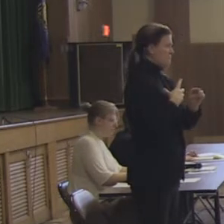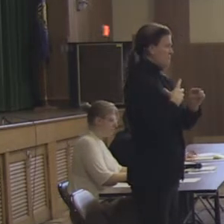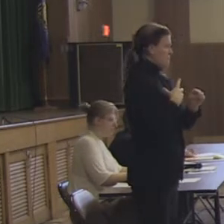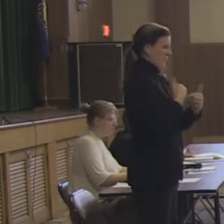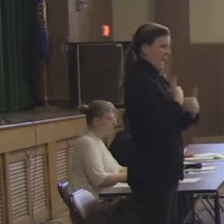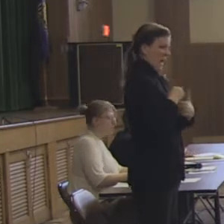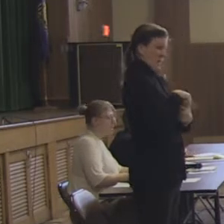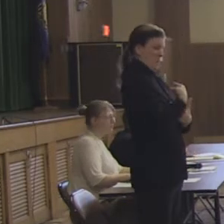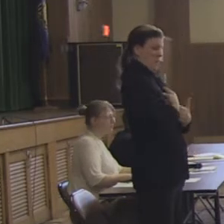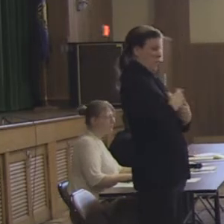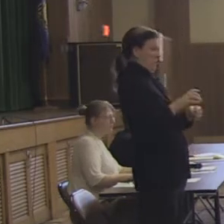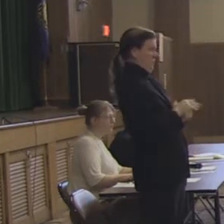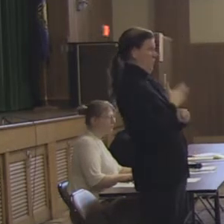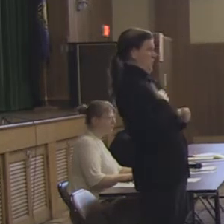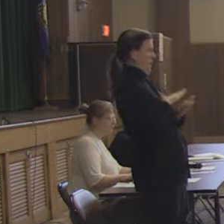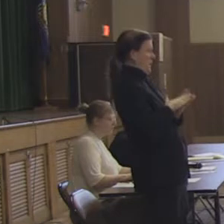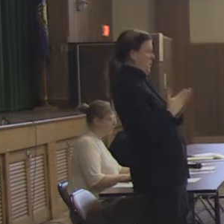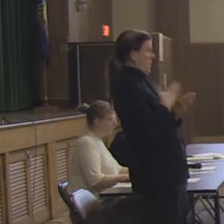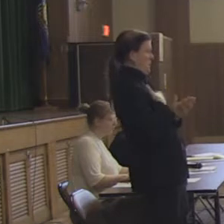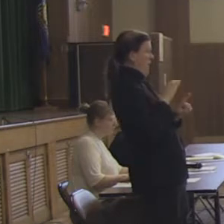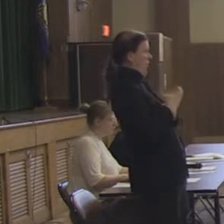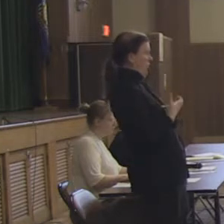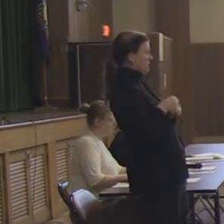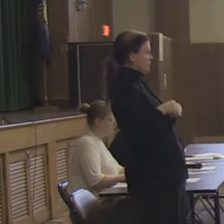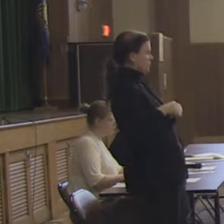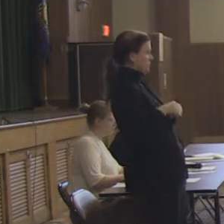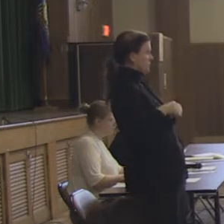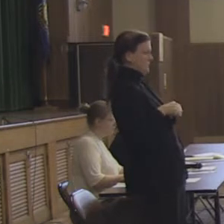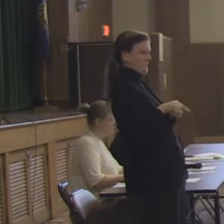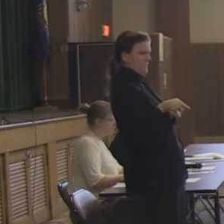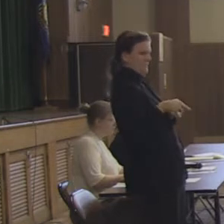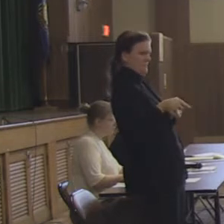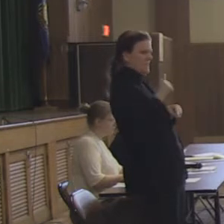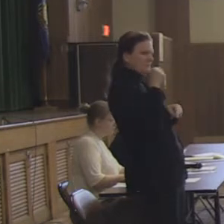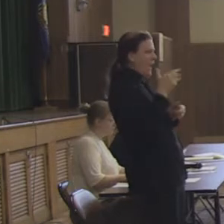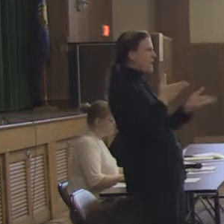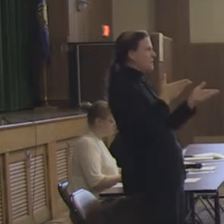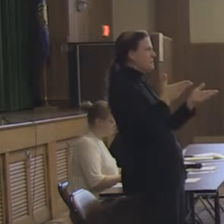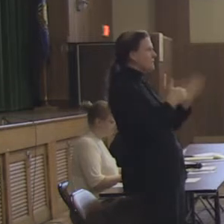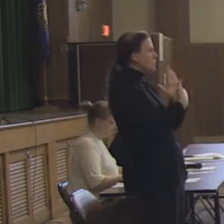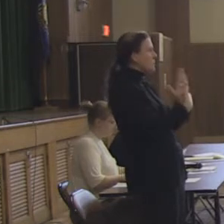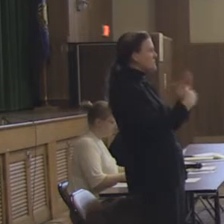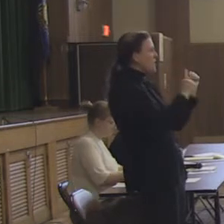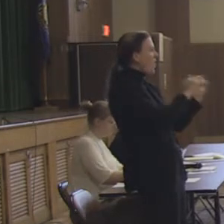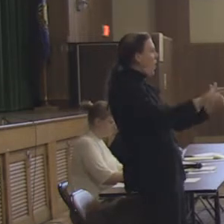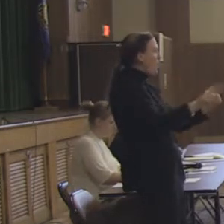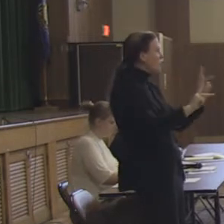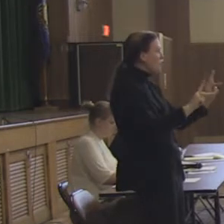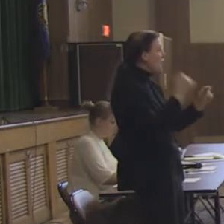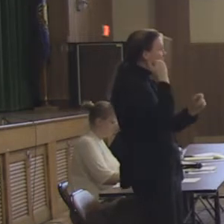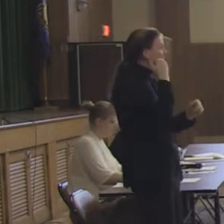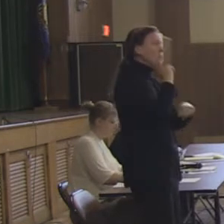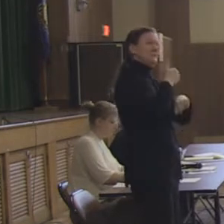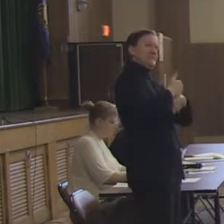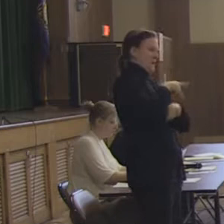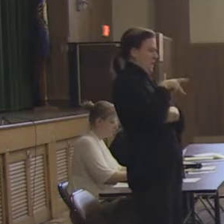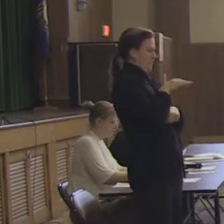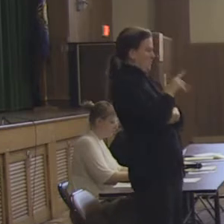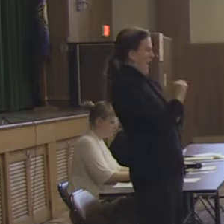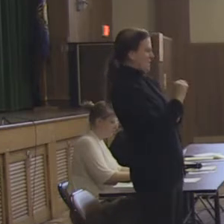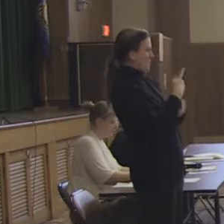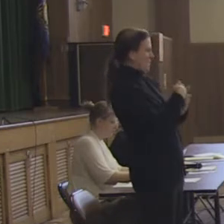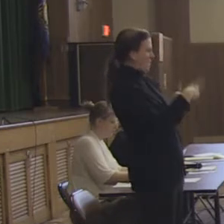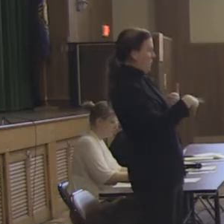representative of the greater number of people who are being serviced. Mm-hmm. So when you talk about a pilot program where